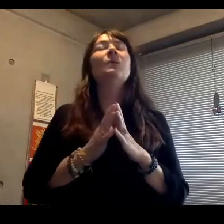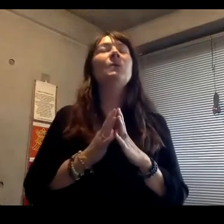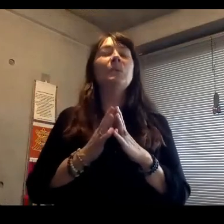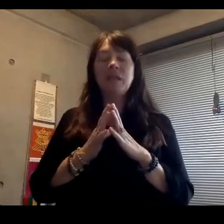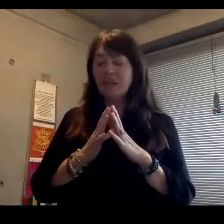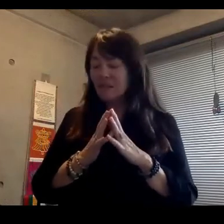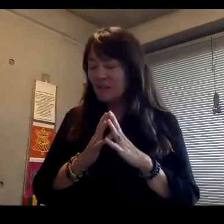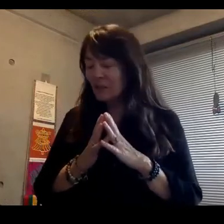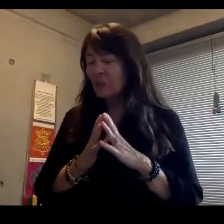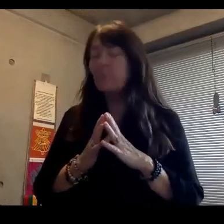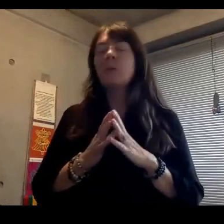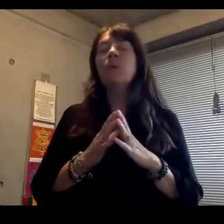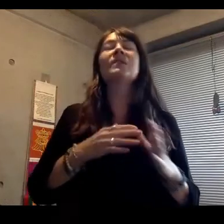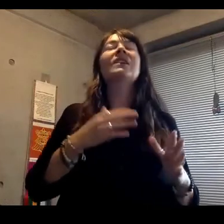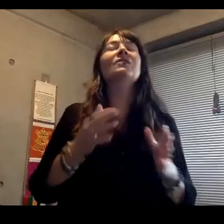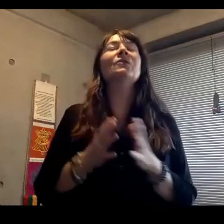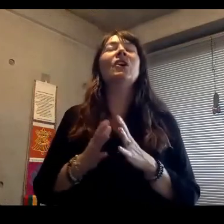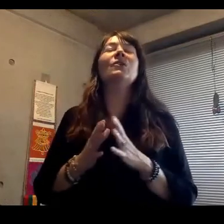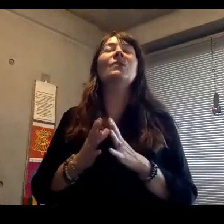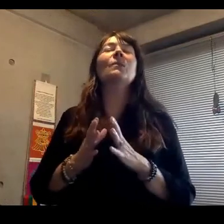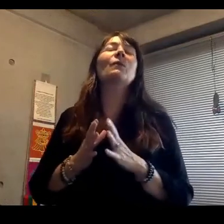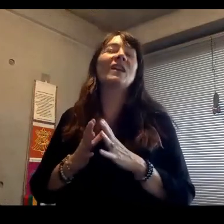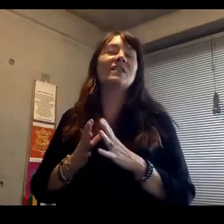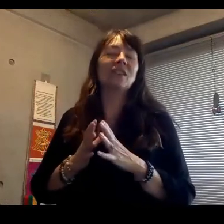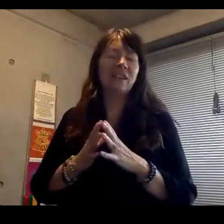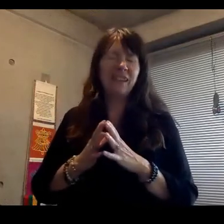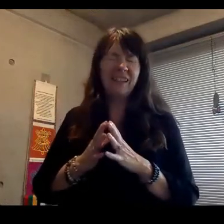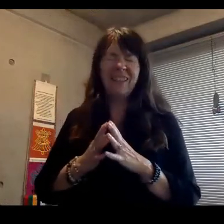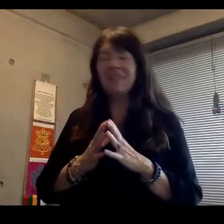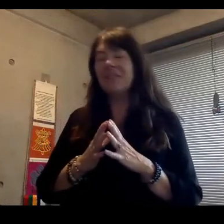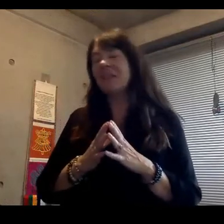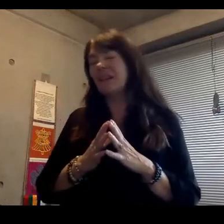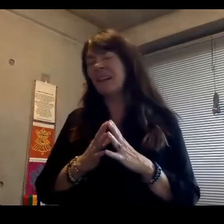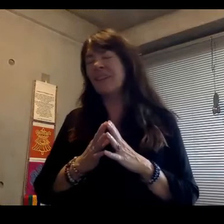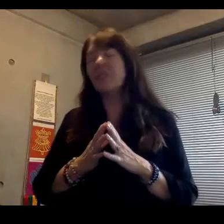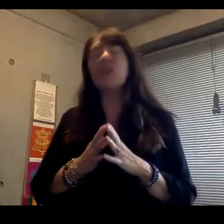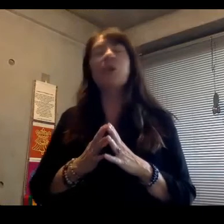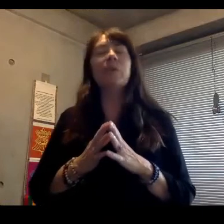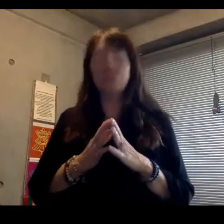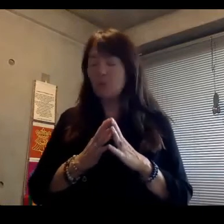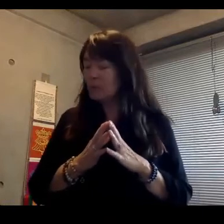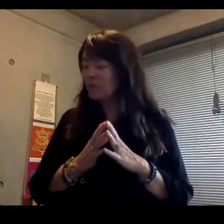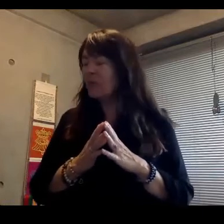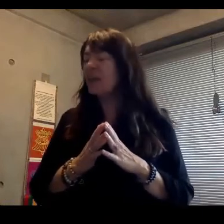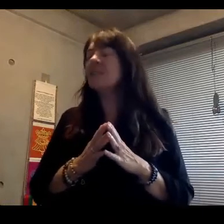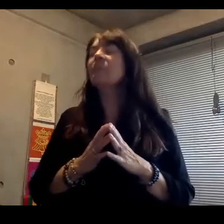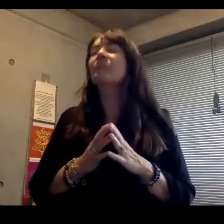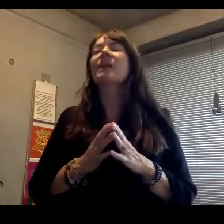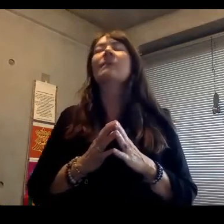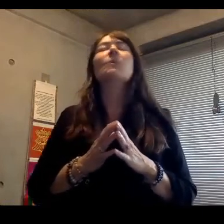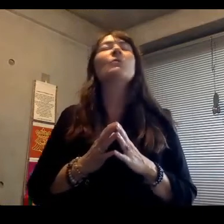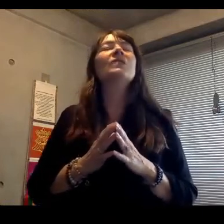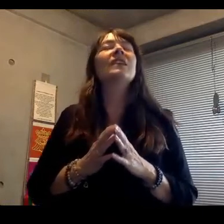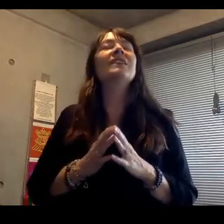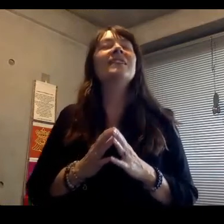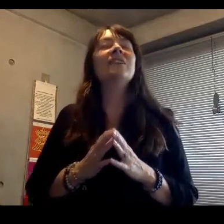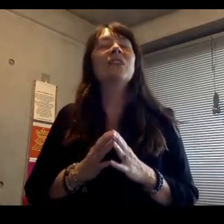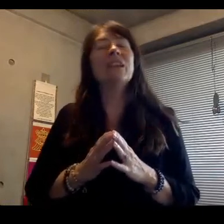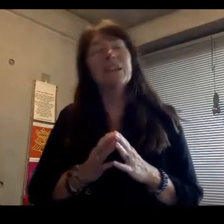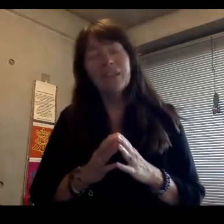We will start to call you the professor. This is a term that you would find